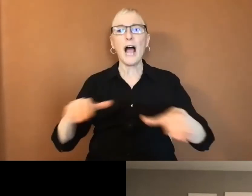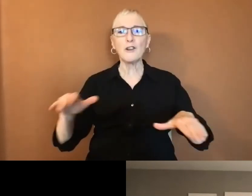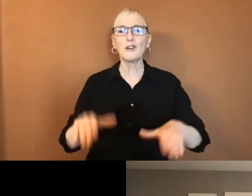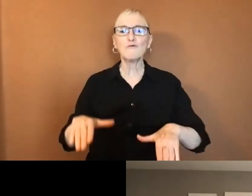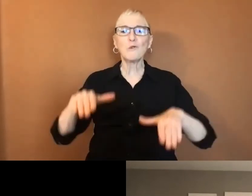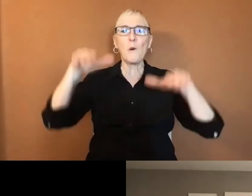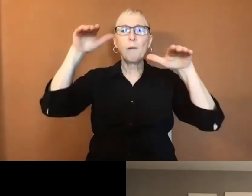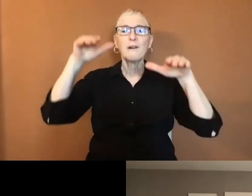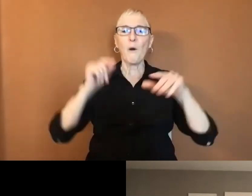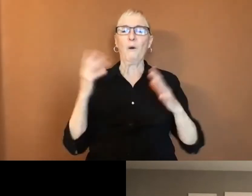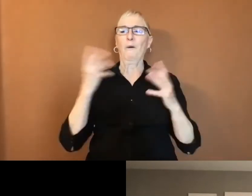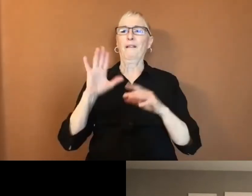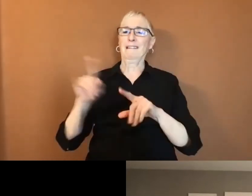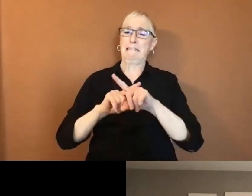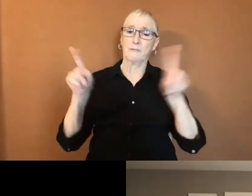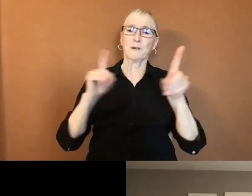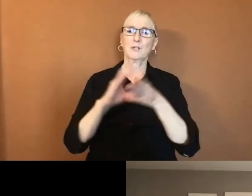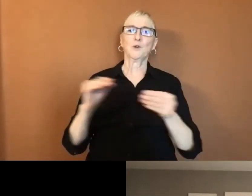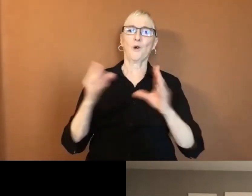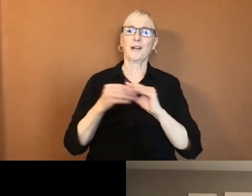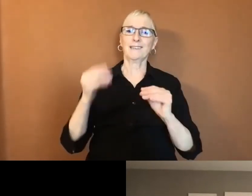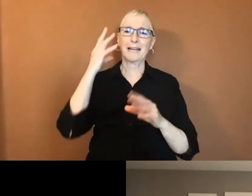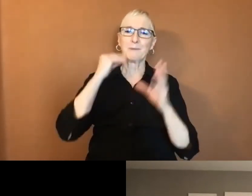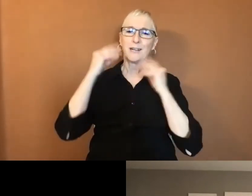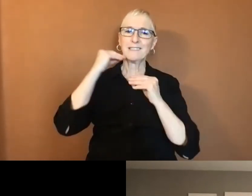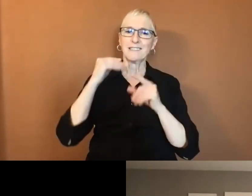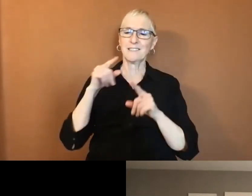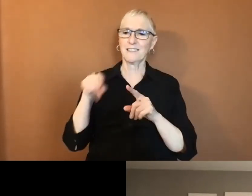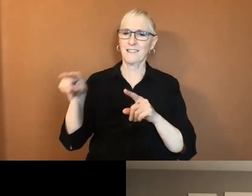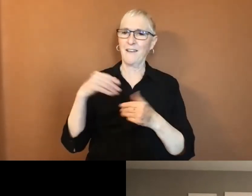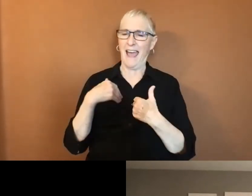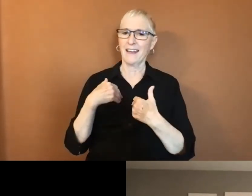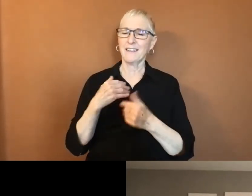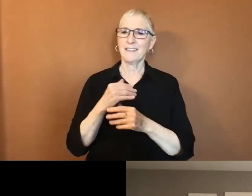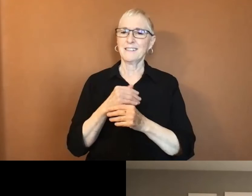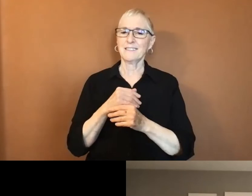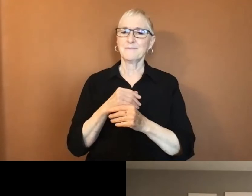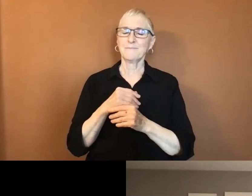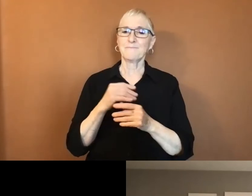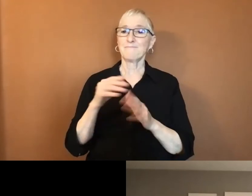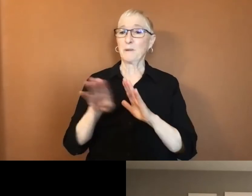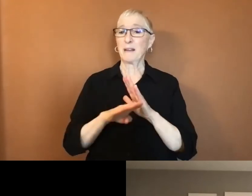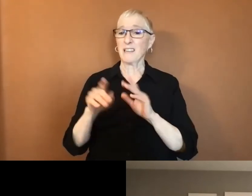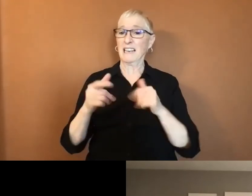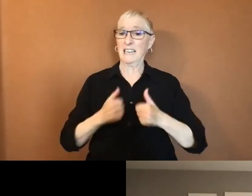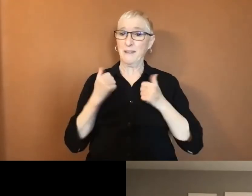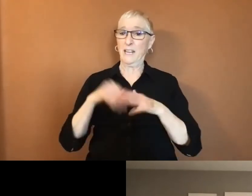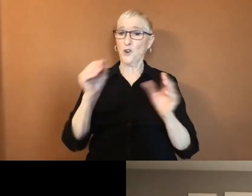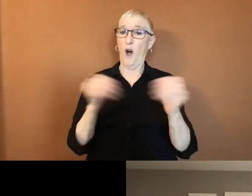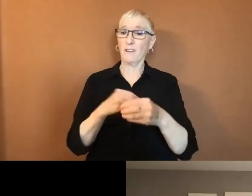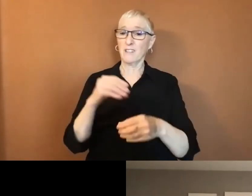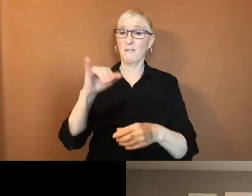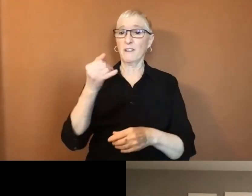what different stories and a different kind of experience that they'll have had. Basically living in your office of this